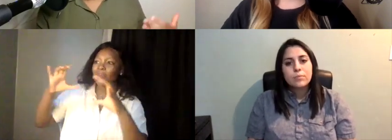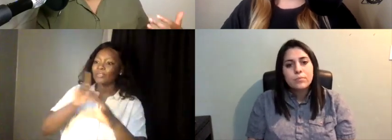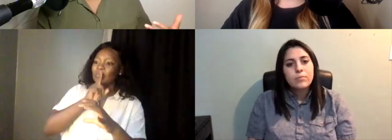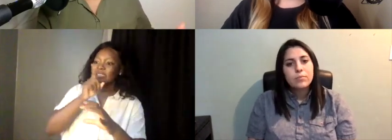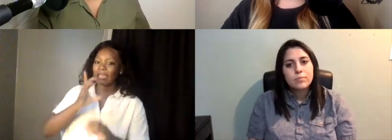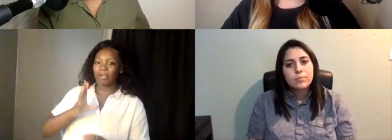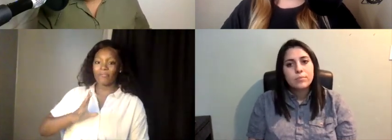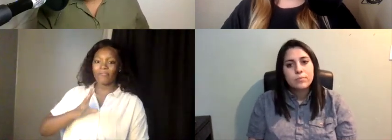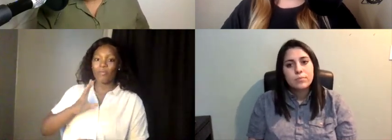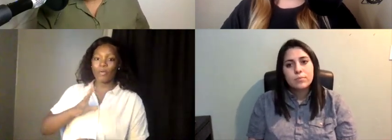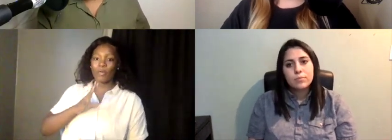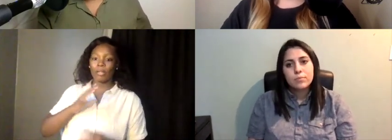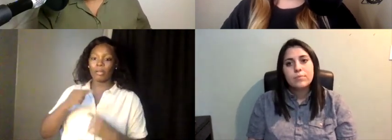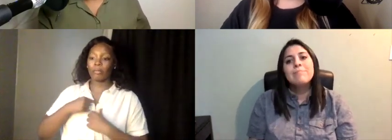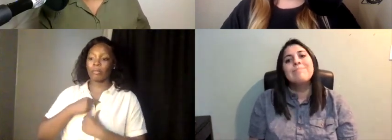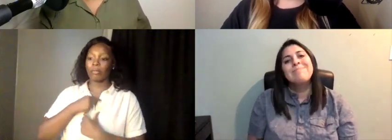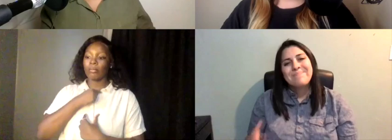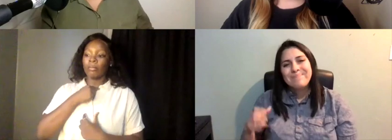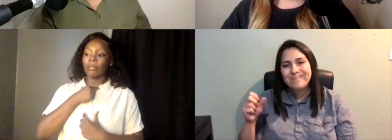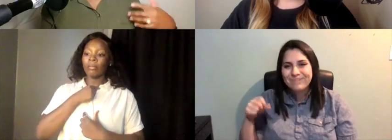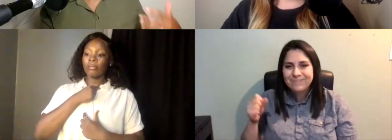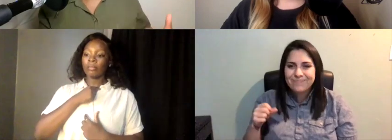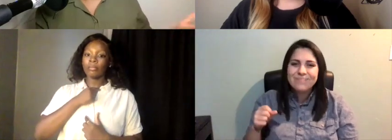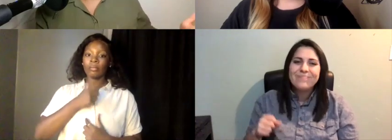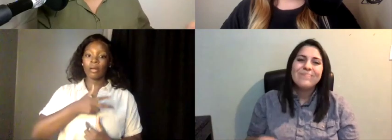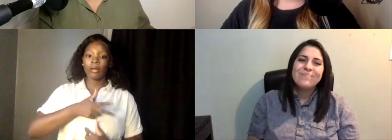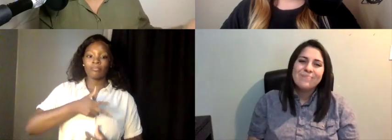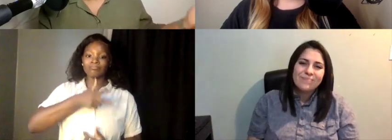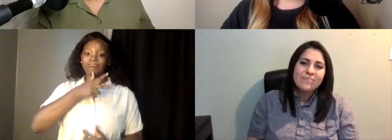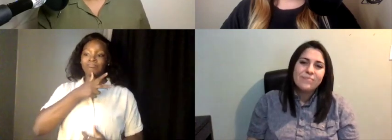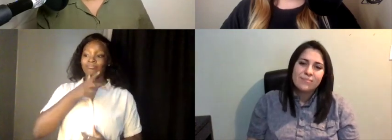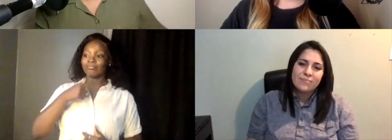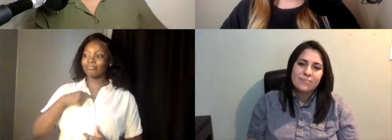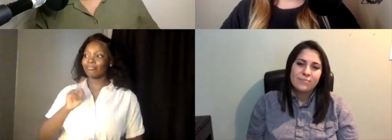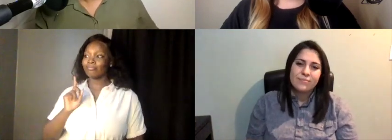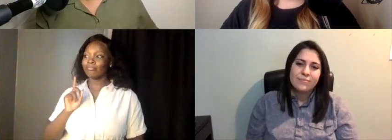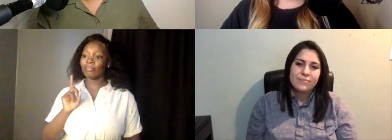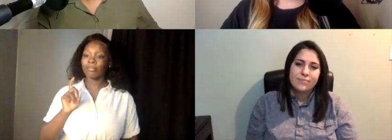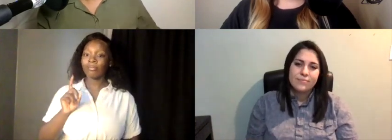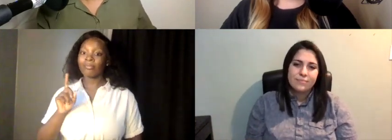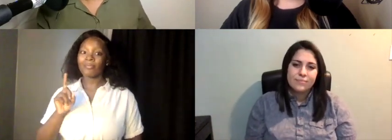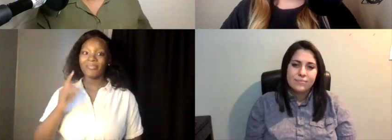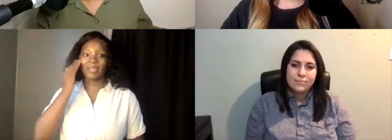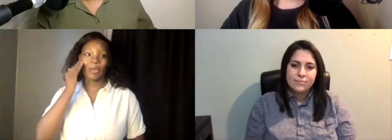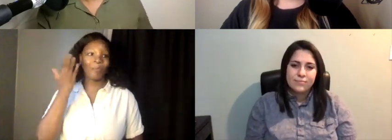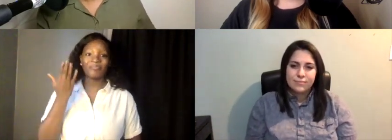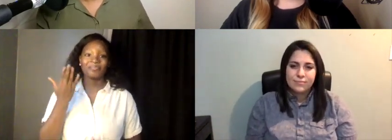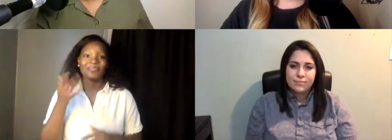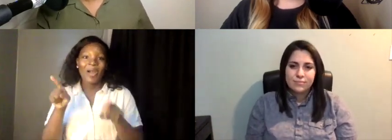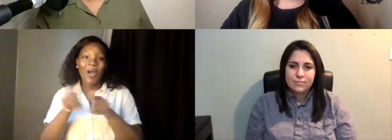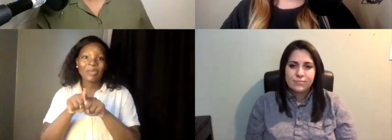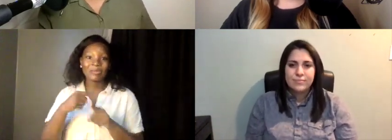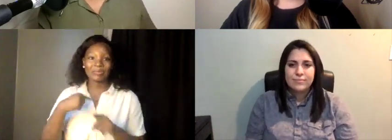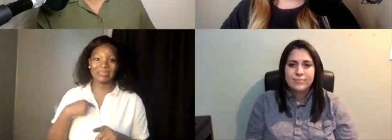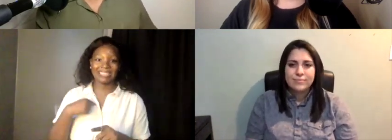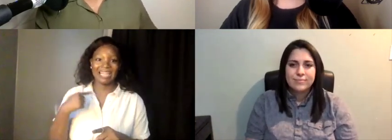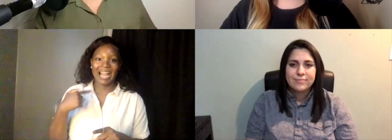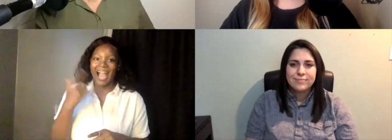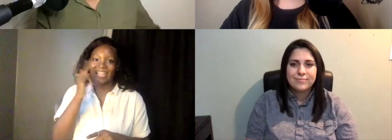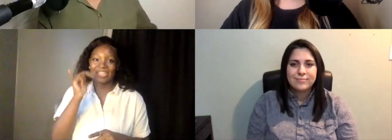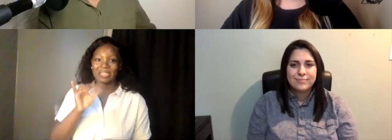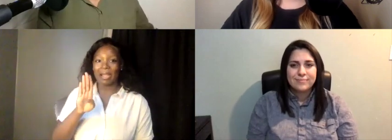like everyone had ties on, you know, and like even me, I don't know. I apparently I look like a butch lesbian in my networking